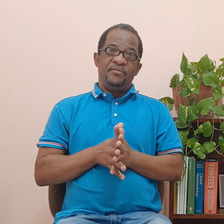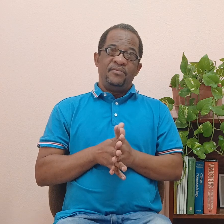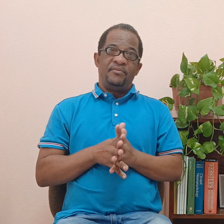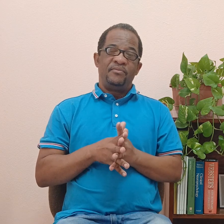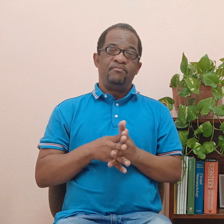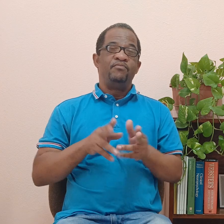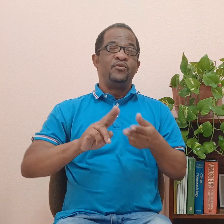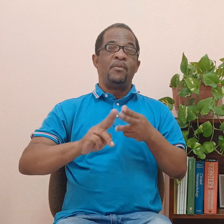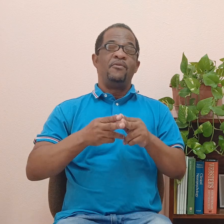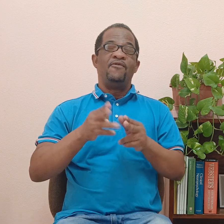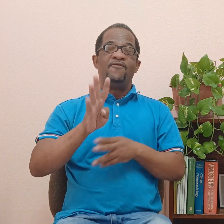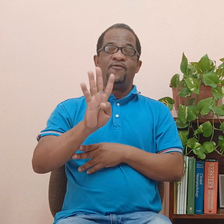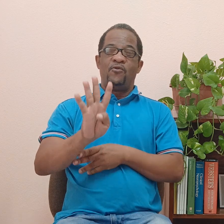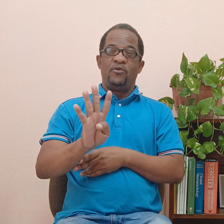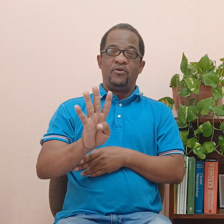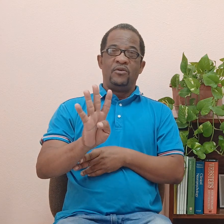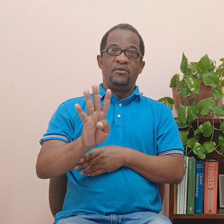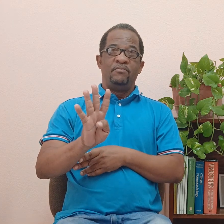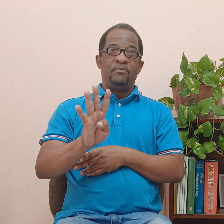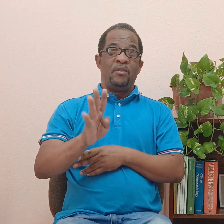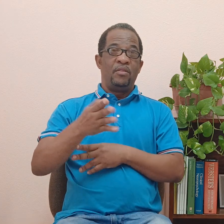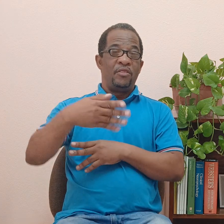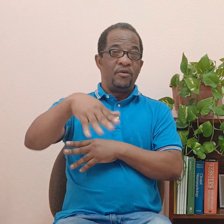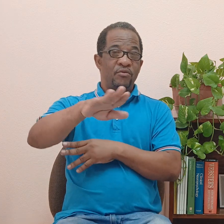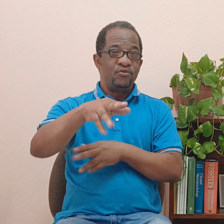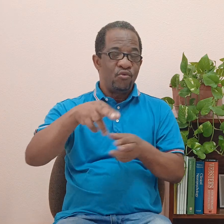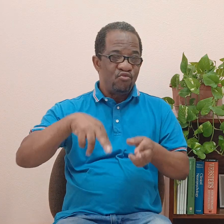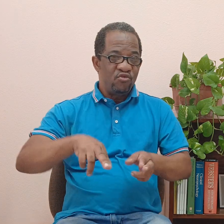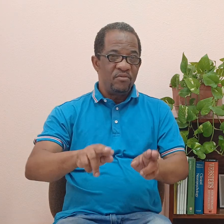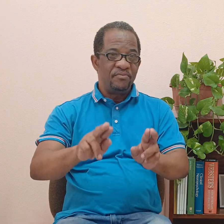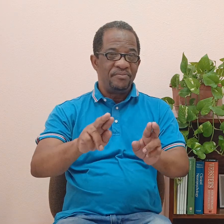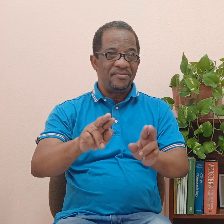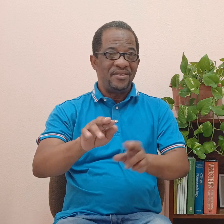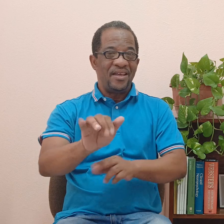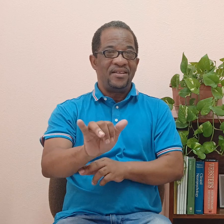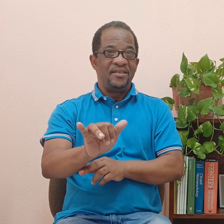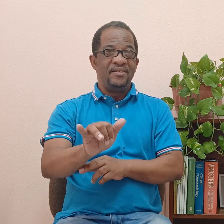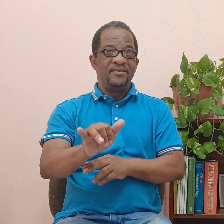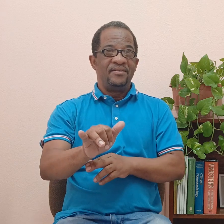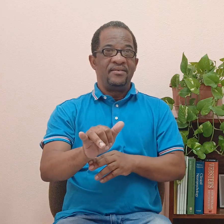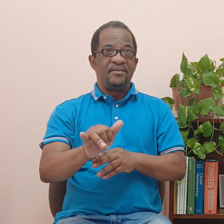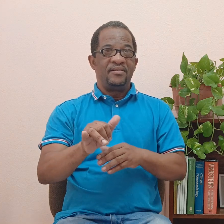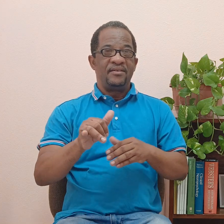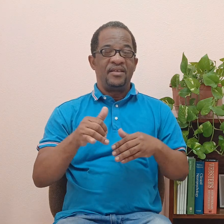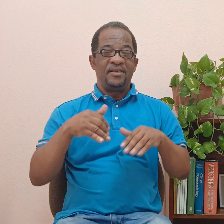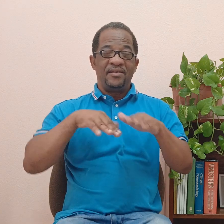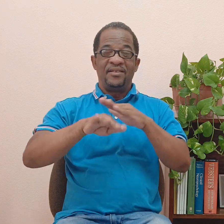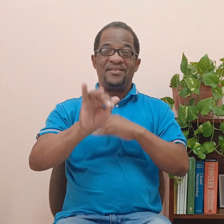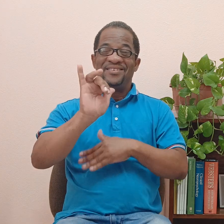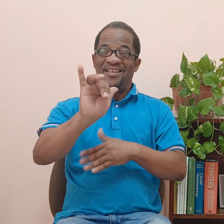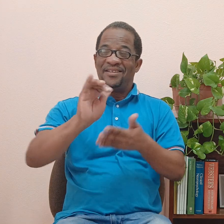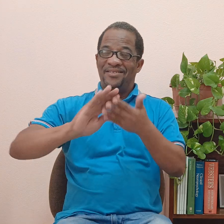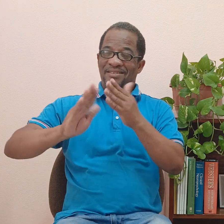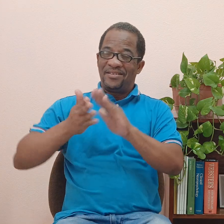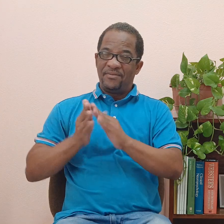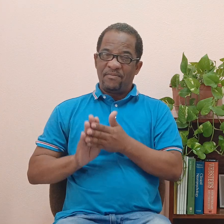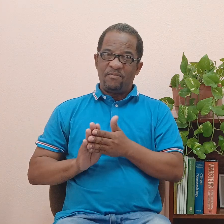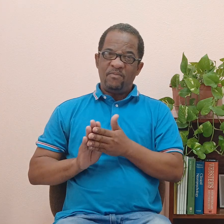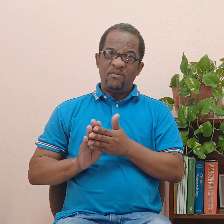4. There is a river whose streams gladden God's city, the holiest